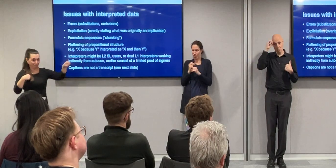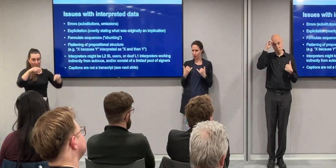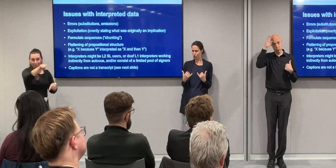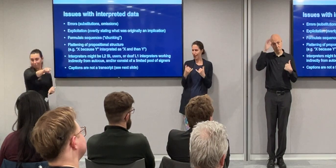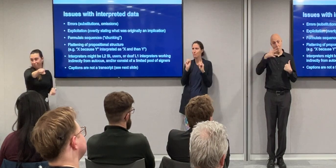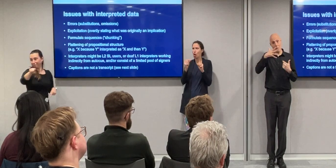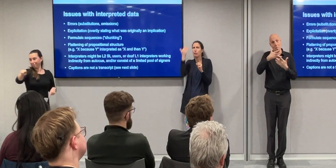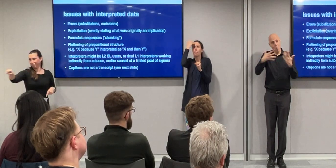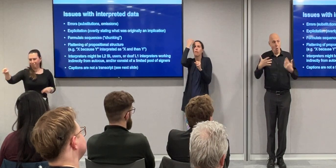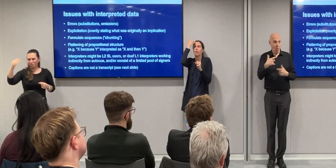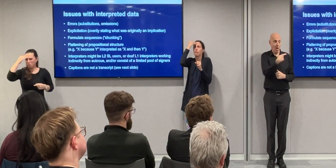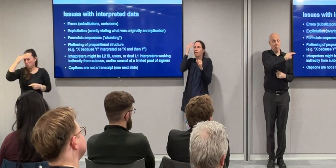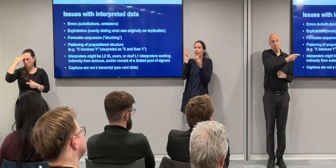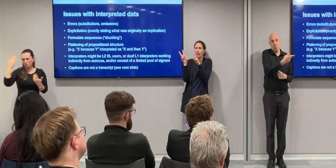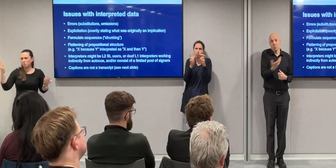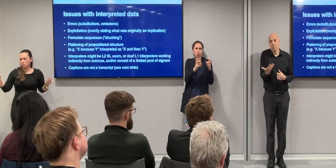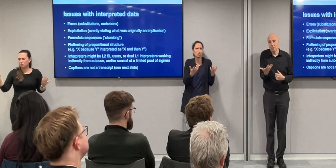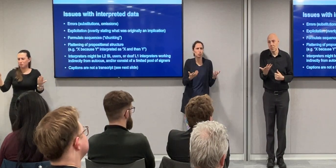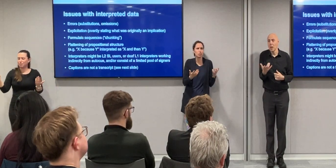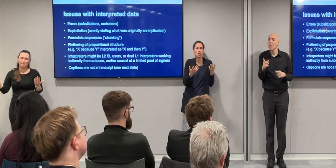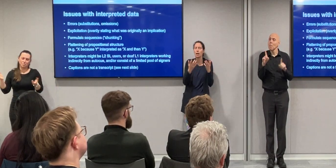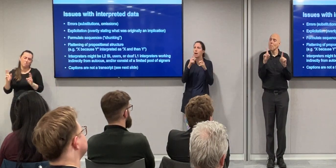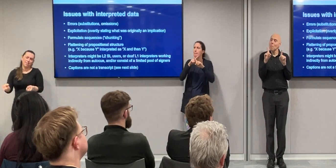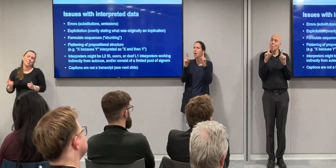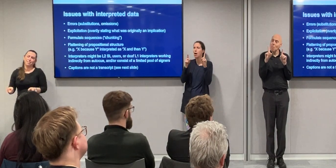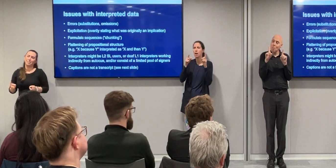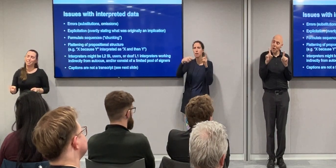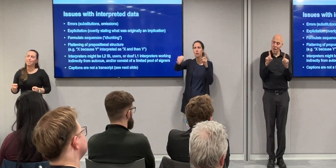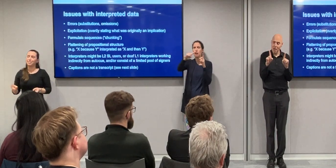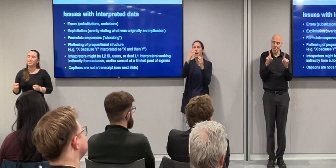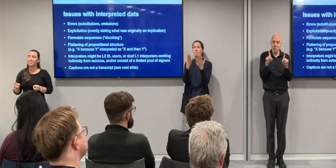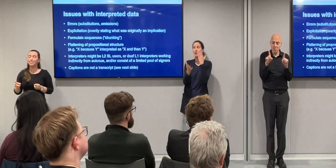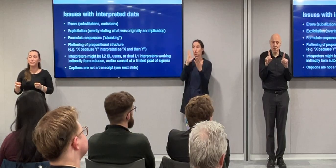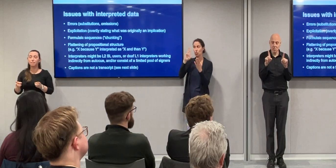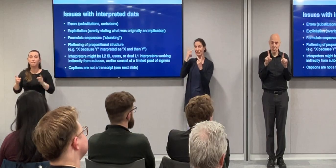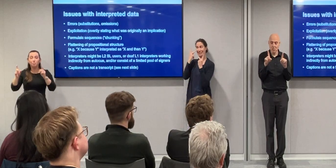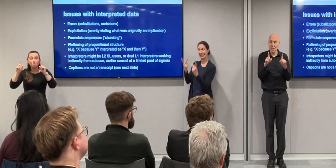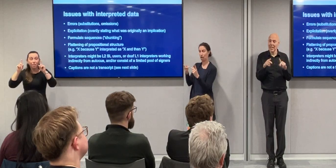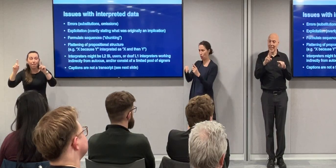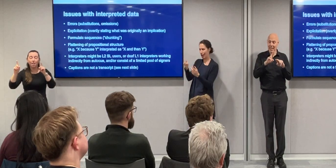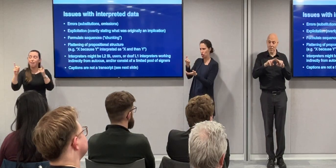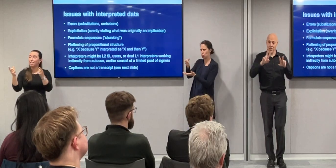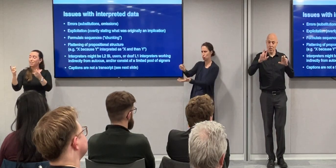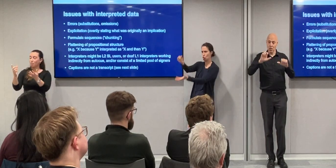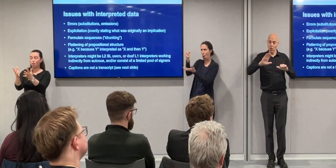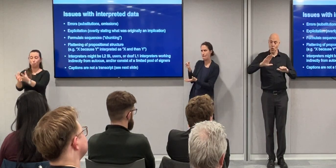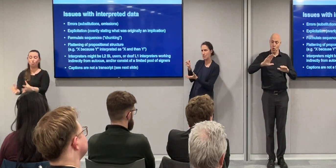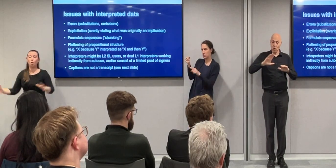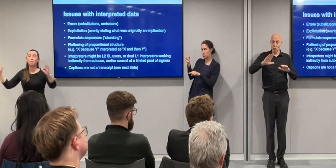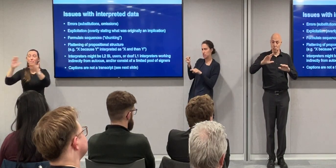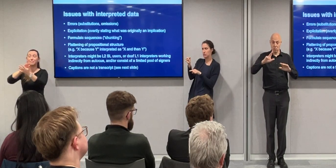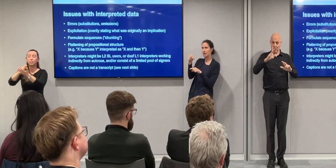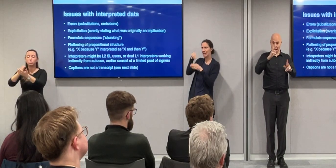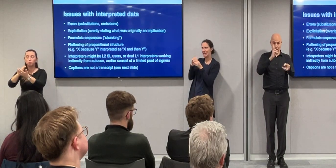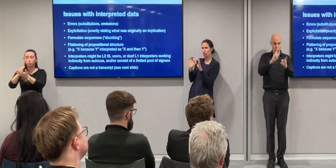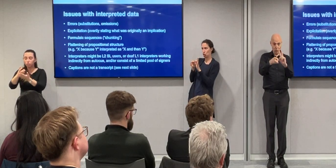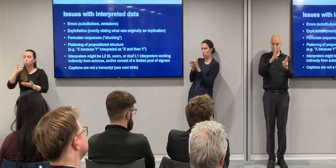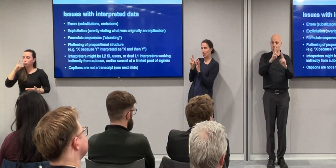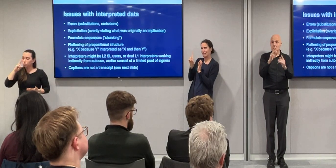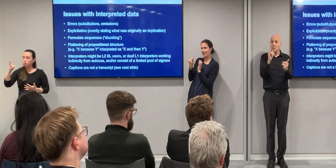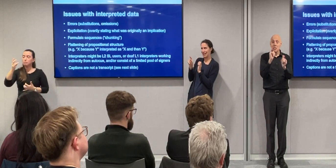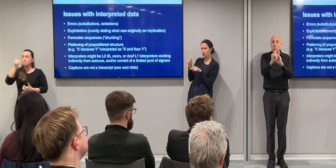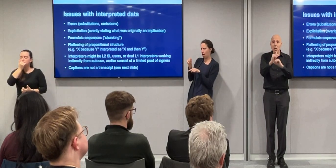anyone else in the room. But the kinds of things you might see in a corpus of interpreted data are just outright errors,